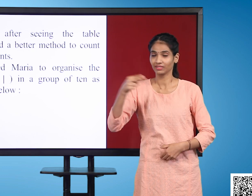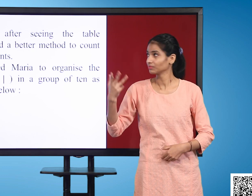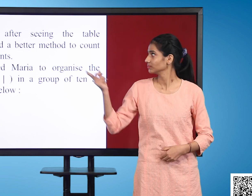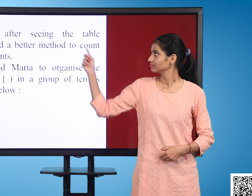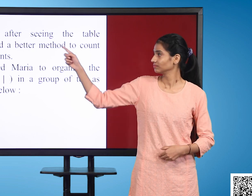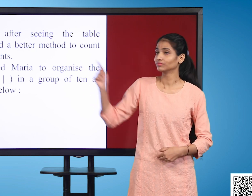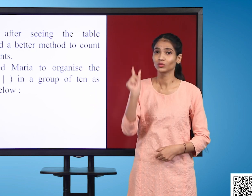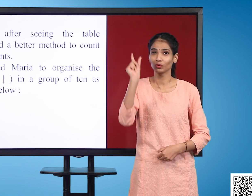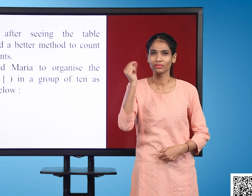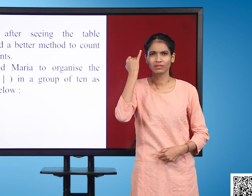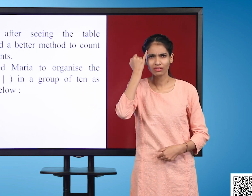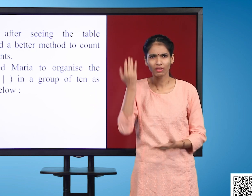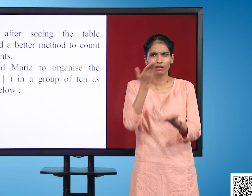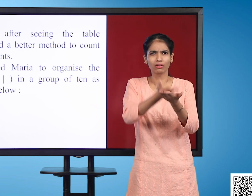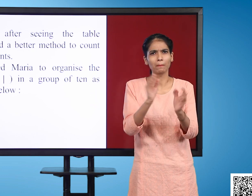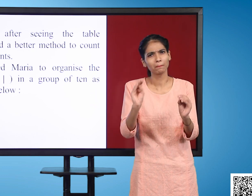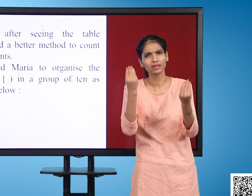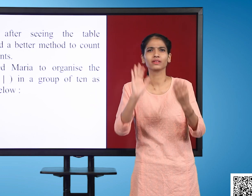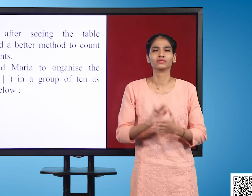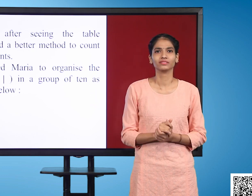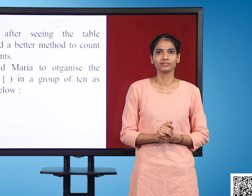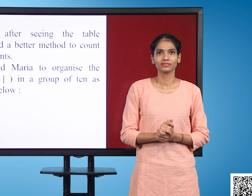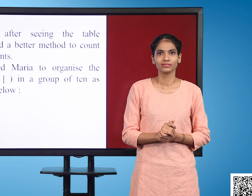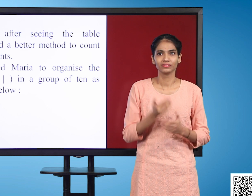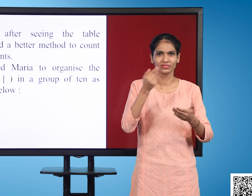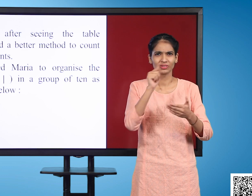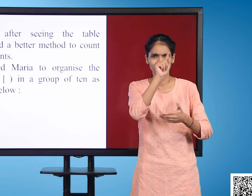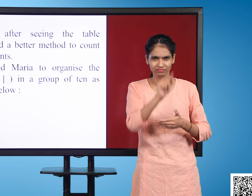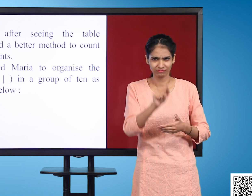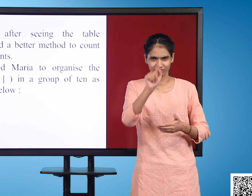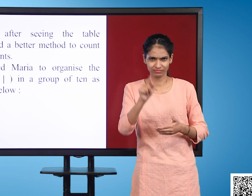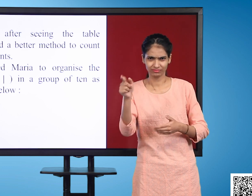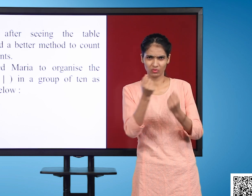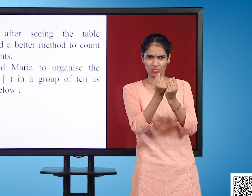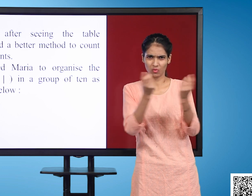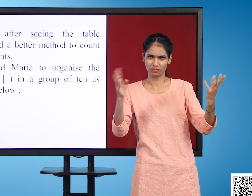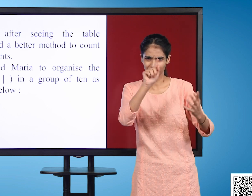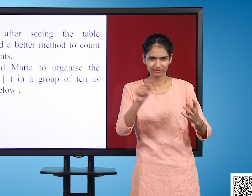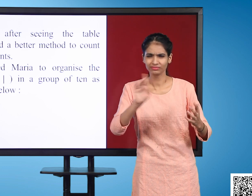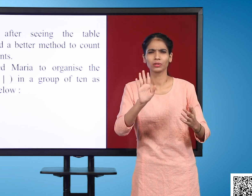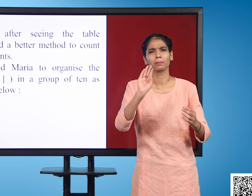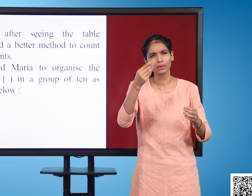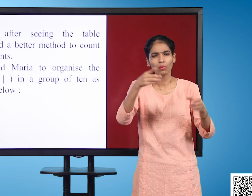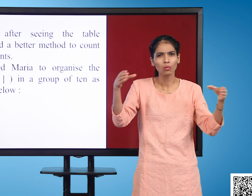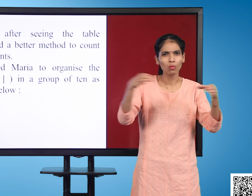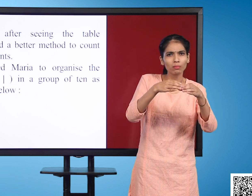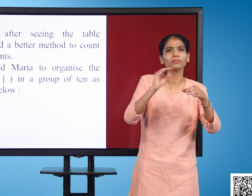Umesh, after seeing the table, suggested a better method to count the students. He asked Maria to organize the marks